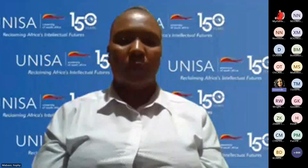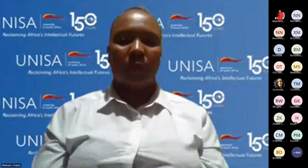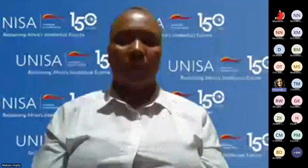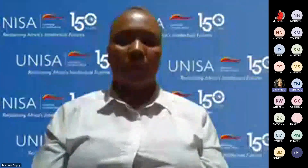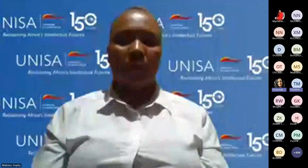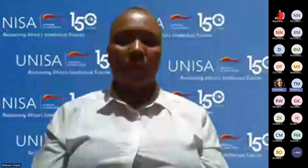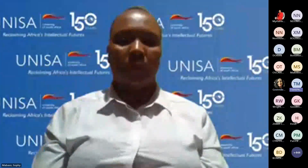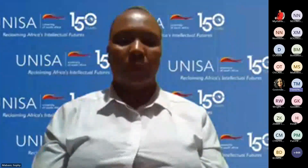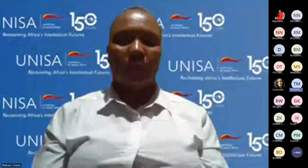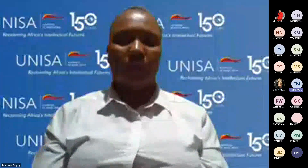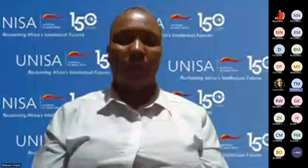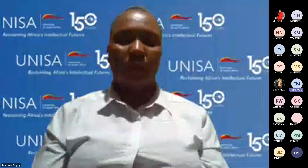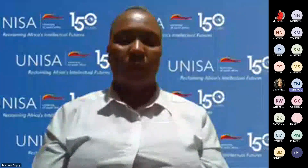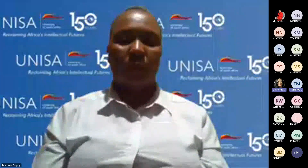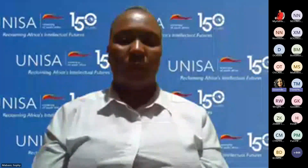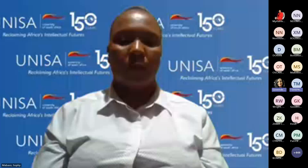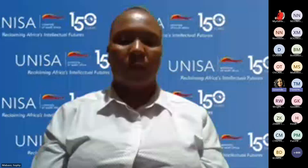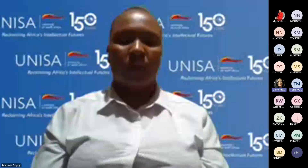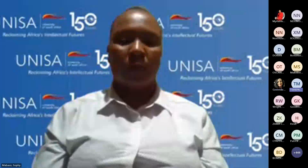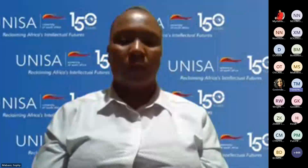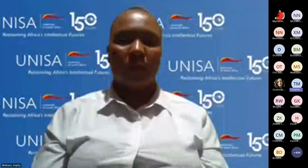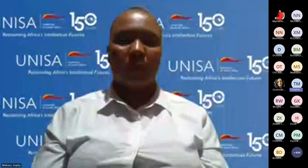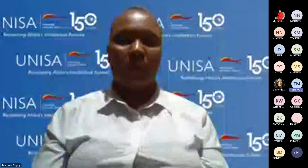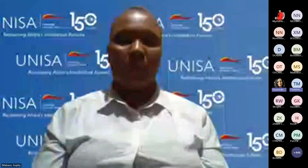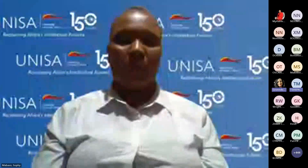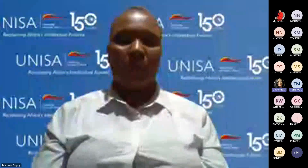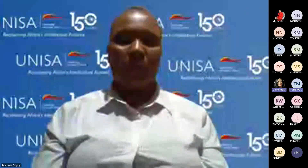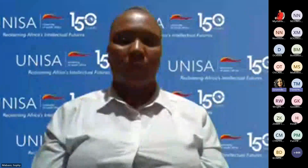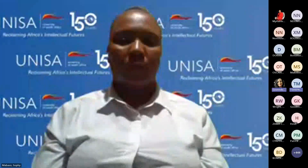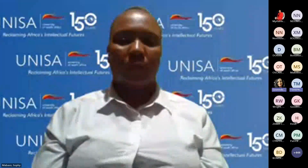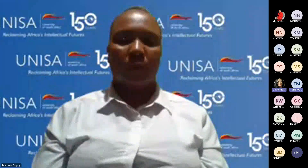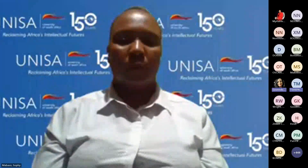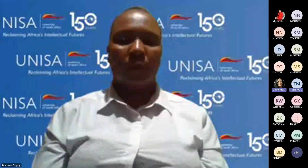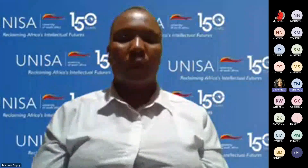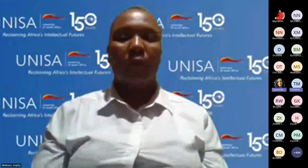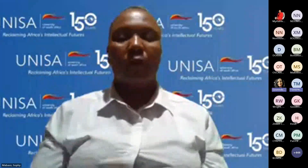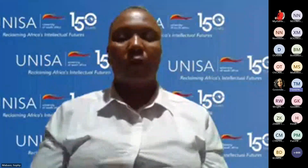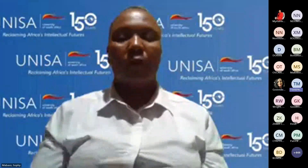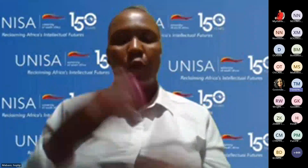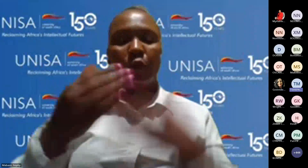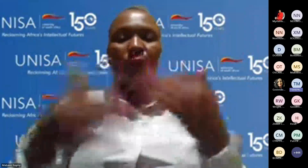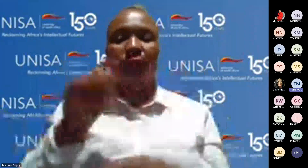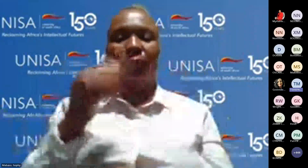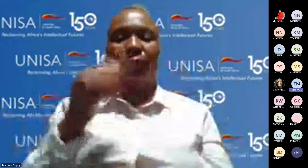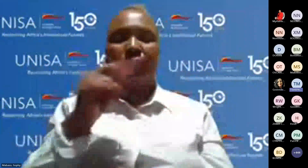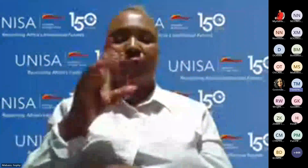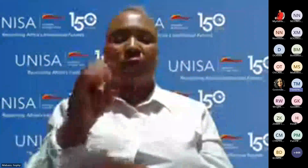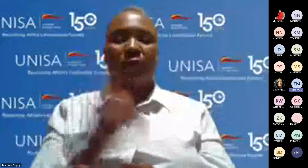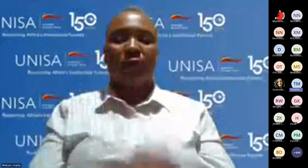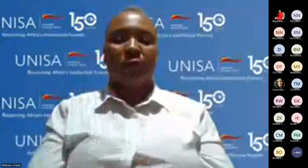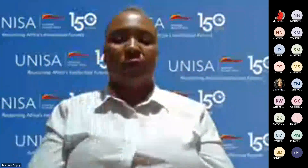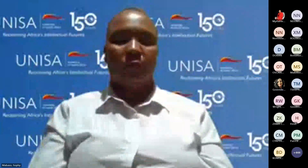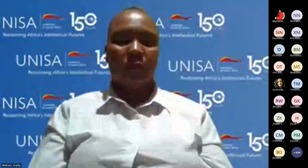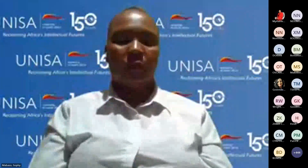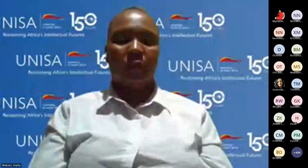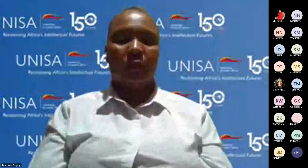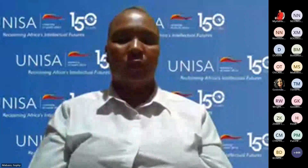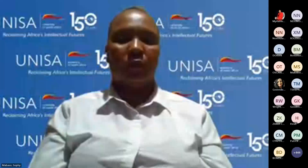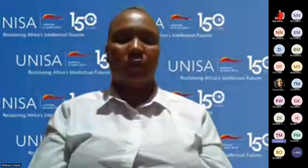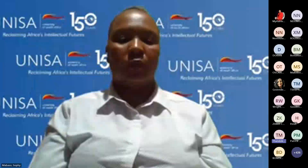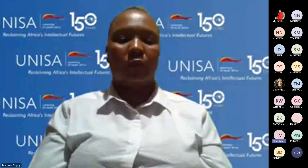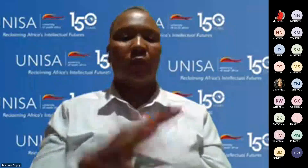Okay. Hello, it's Tanda. Yes, please go ahead. Yeah, well, I just wanted